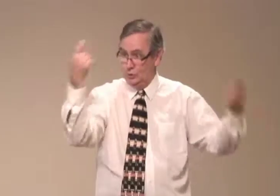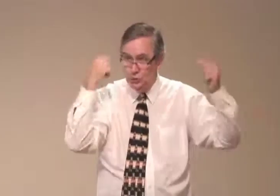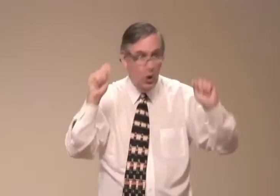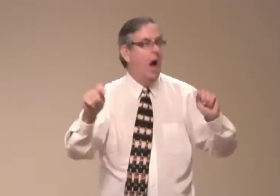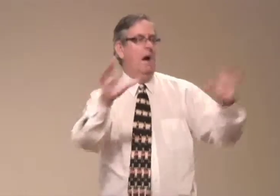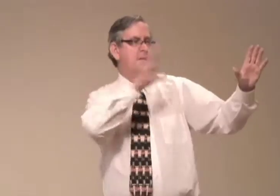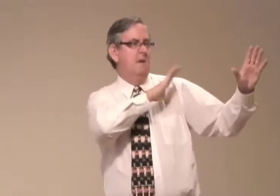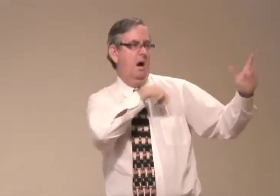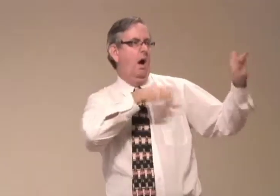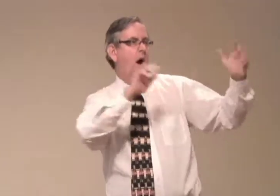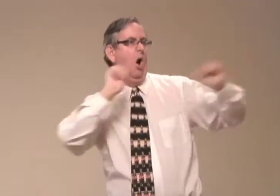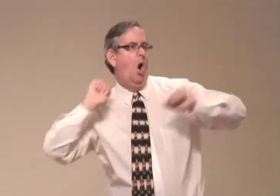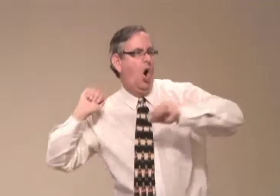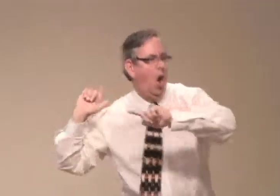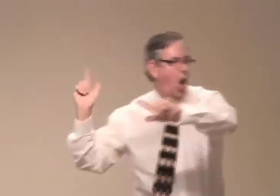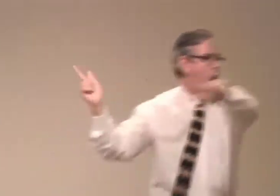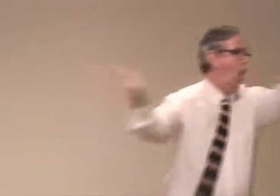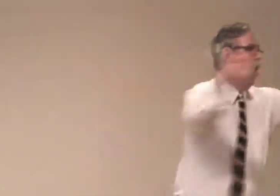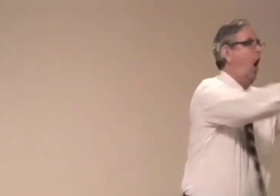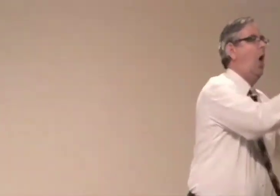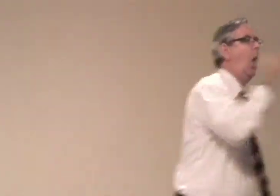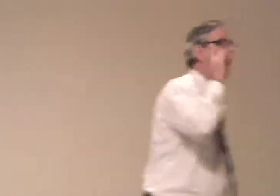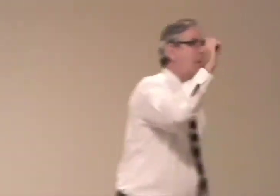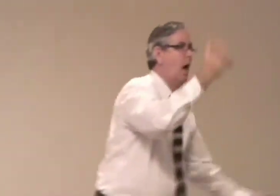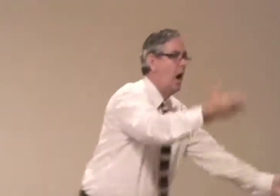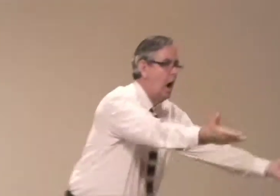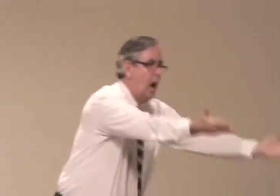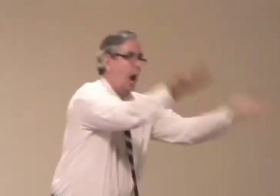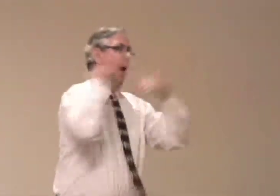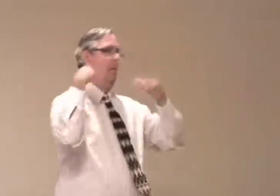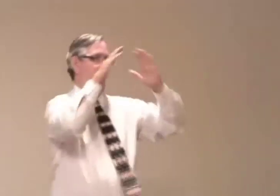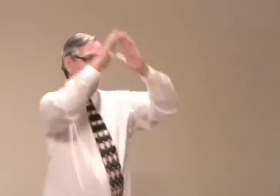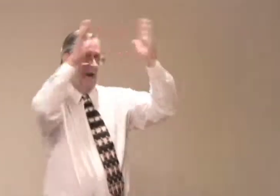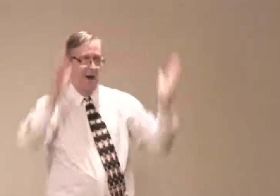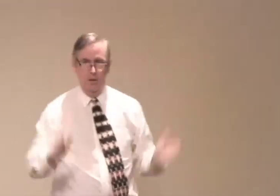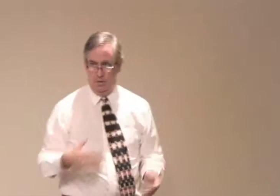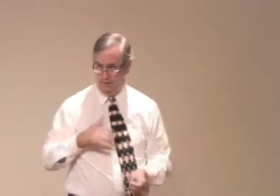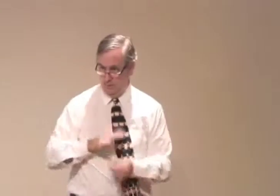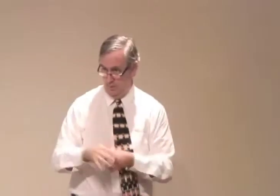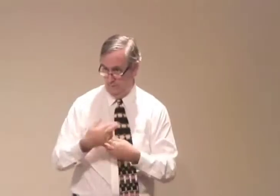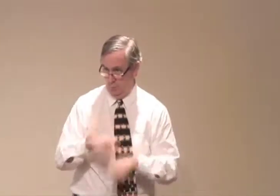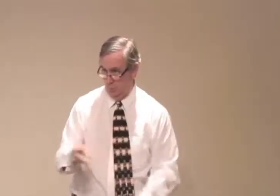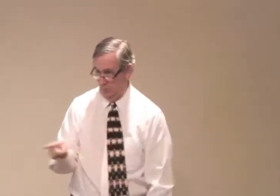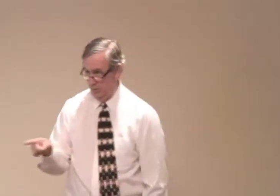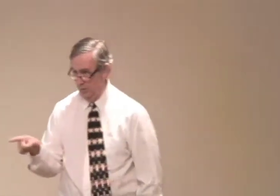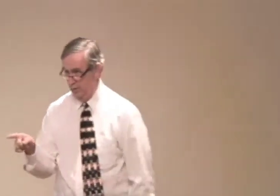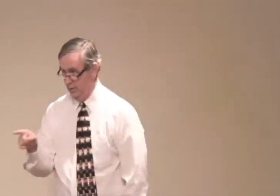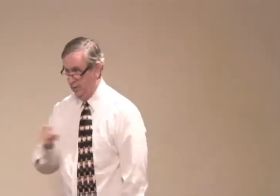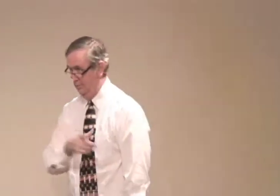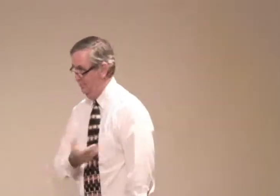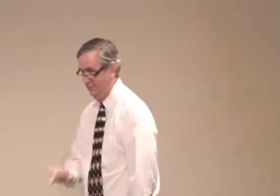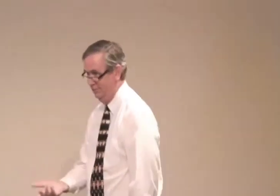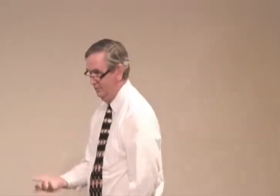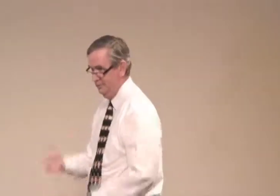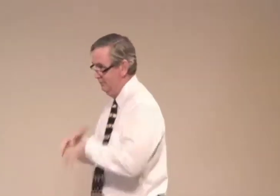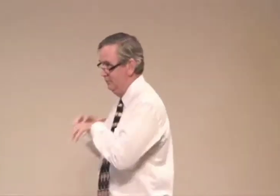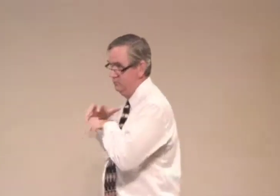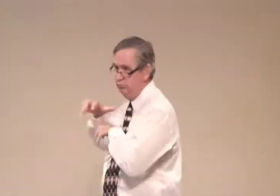How do we solve it? Well, suppose we say, let's take all the homeless people and bring them to our houses.